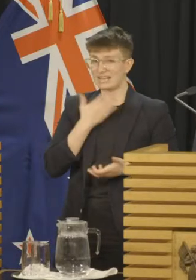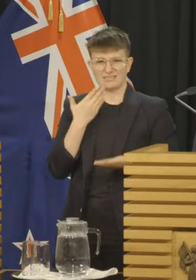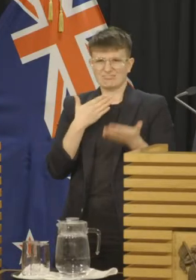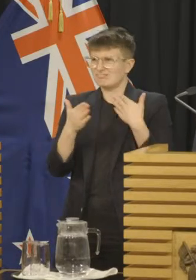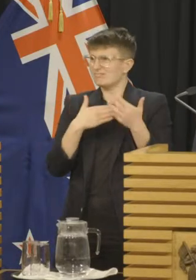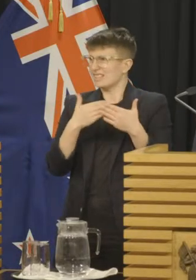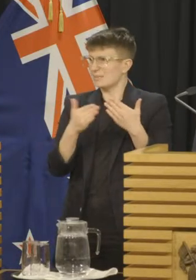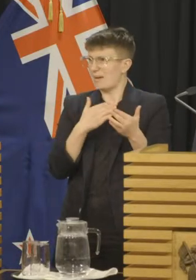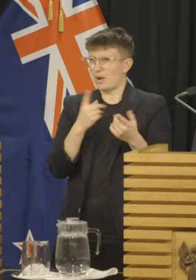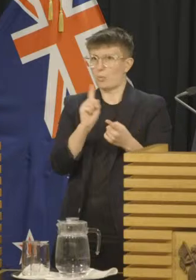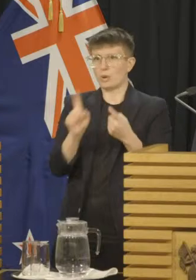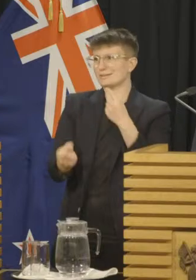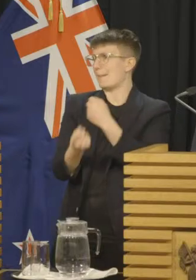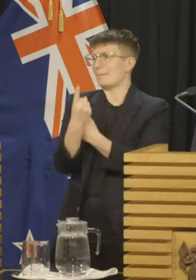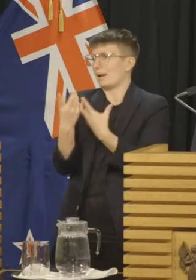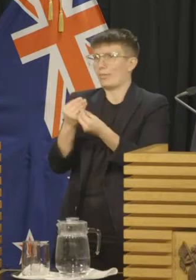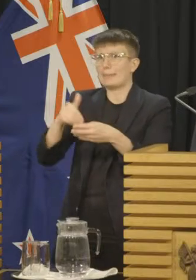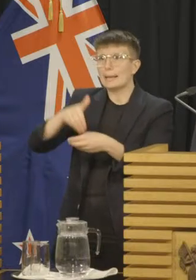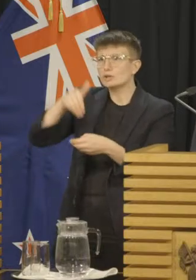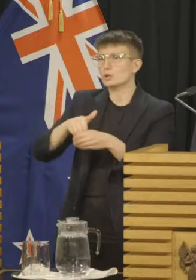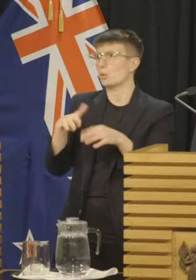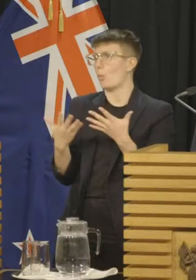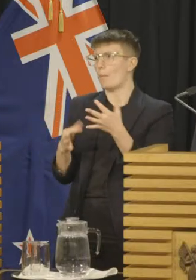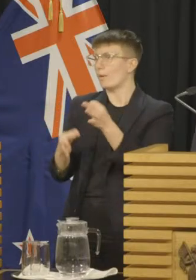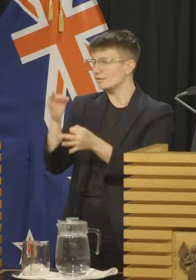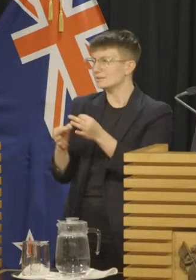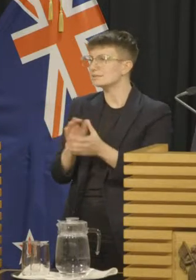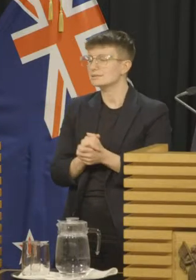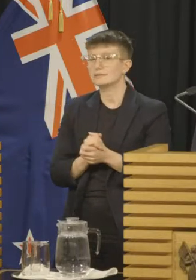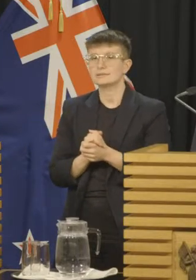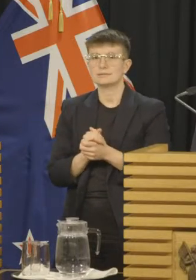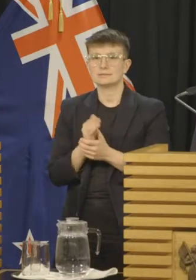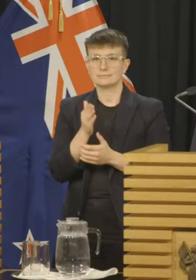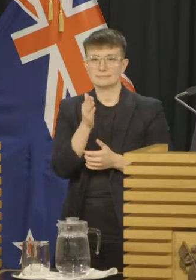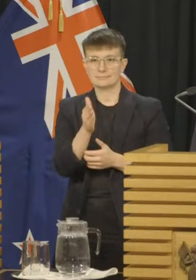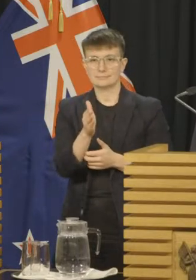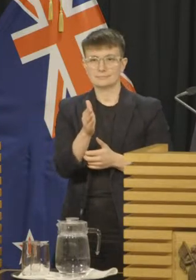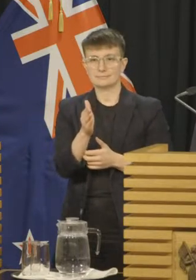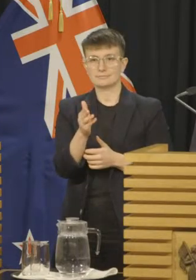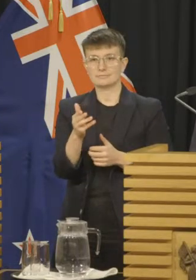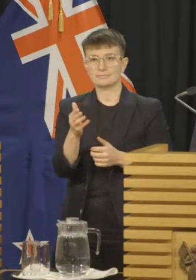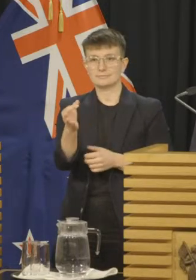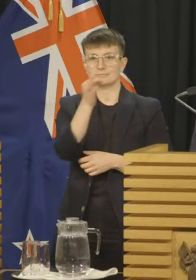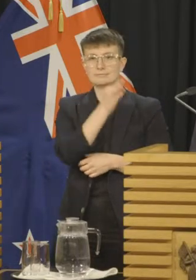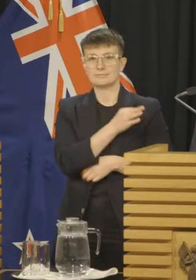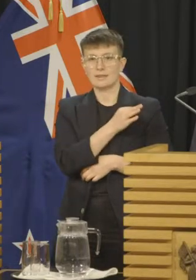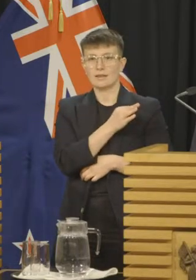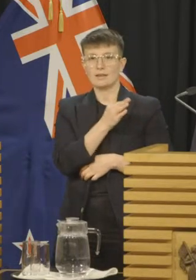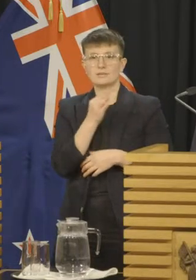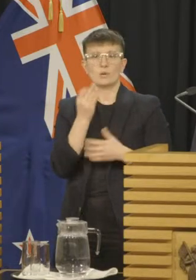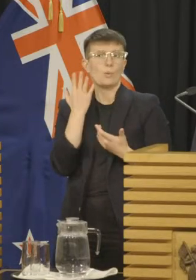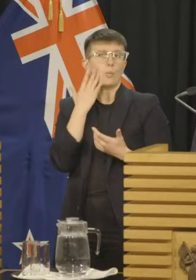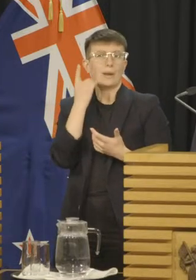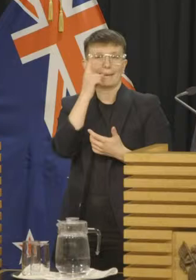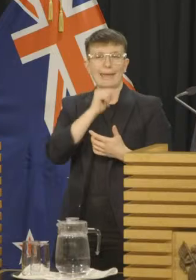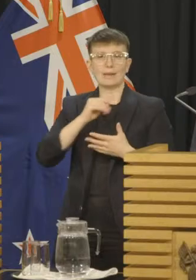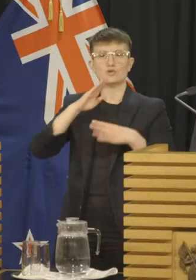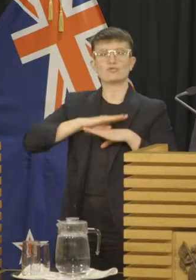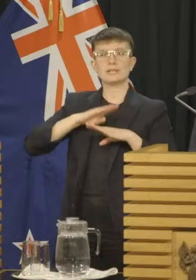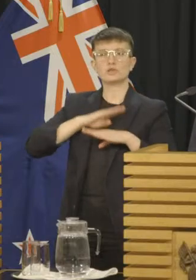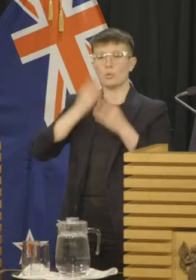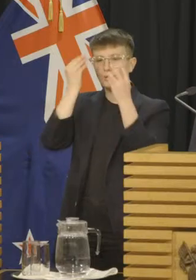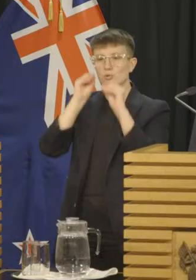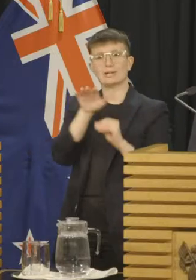cycle. Okay. When will you be able to give the sector that certainty that you're talking about? Because this won't even scratch the surface,